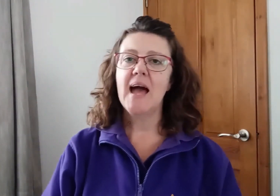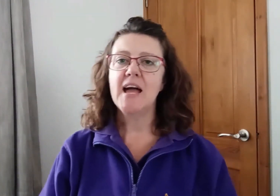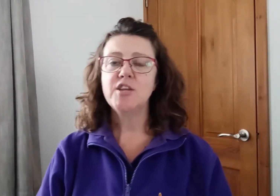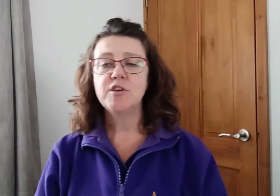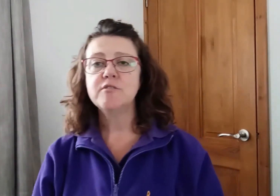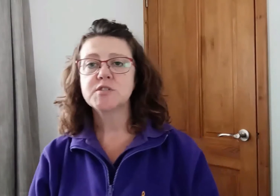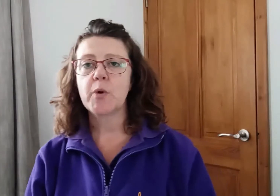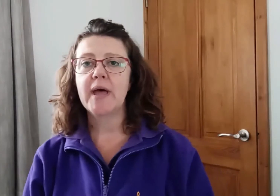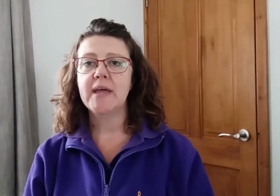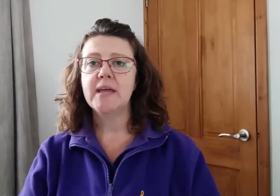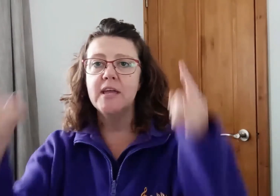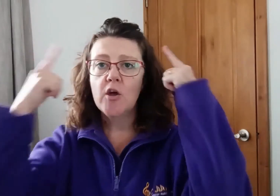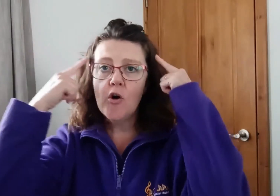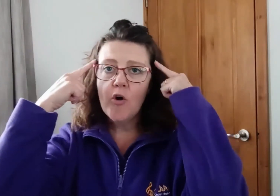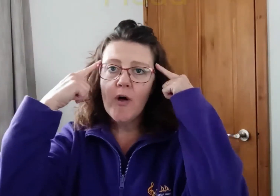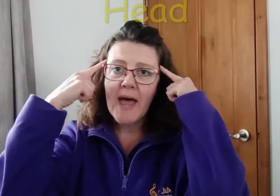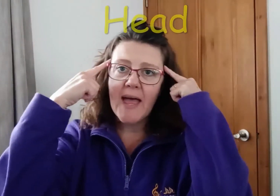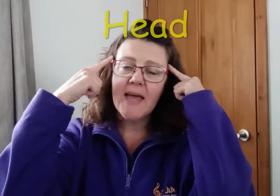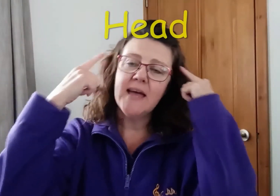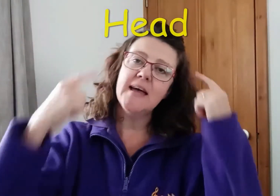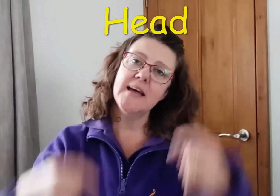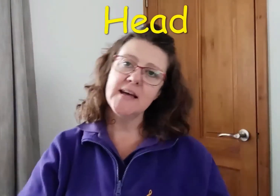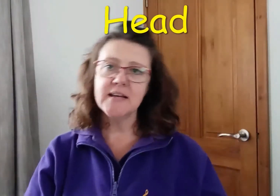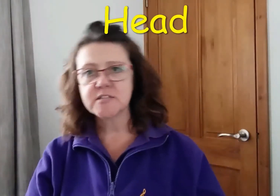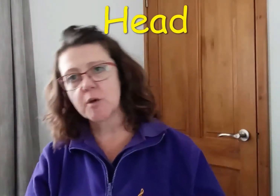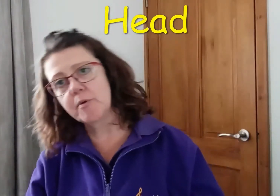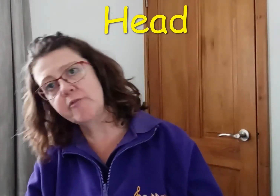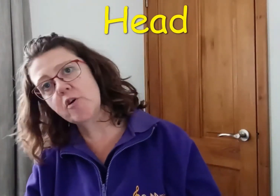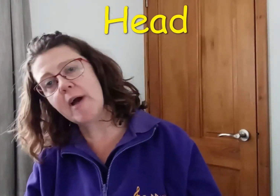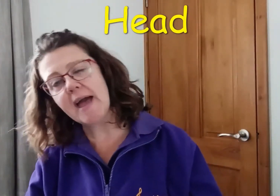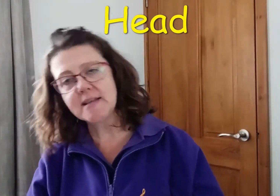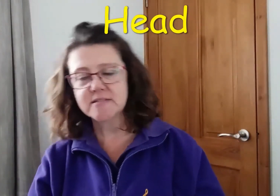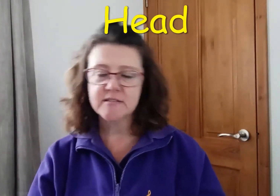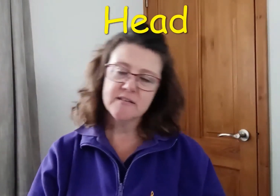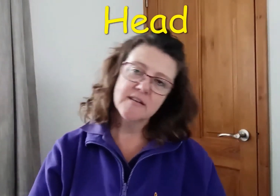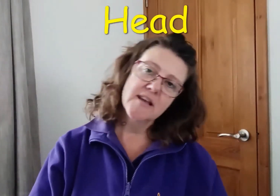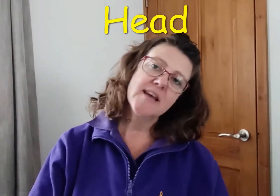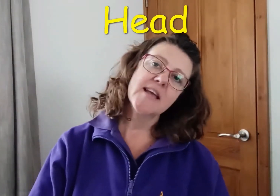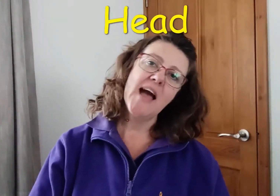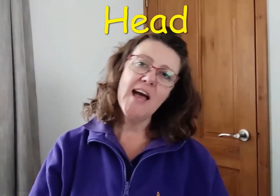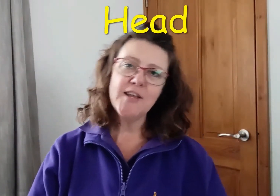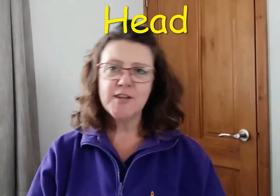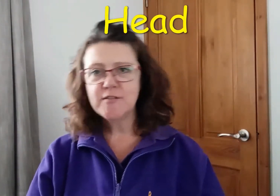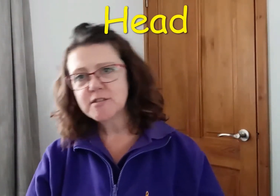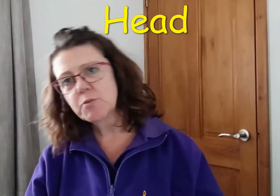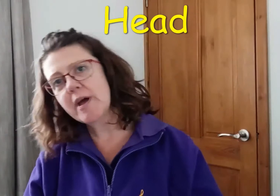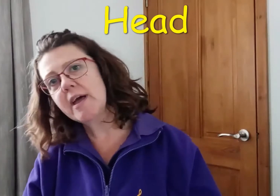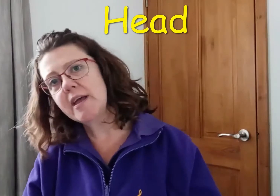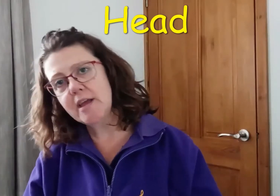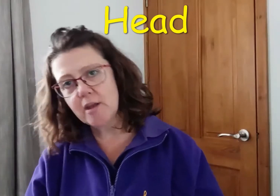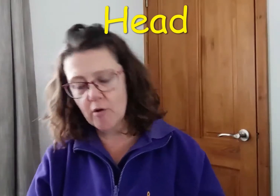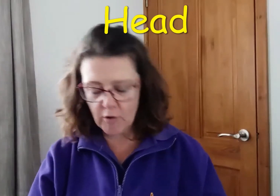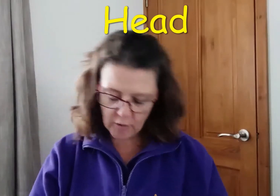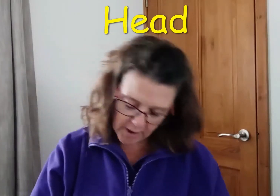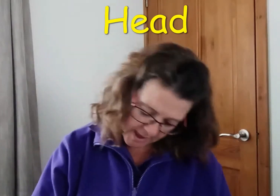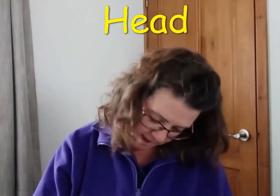Can you sway your head? So move your head. Can you sway your